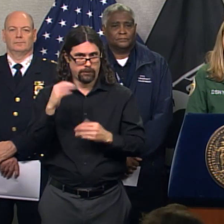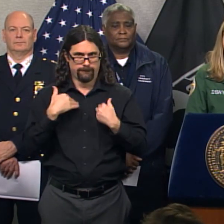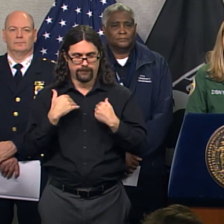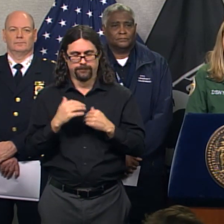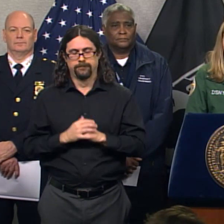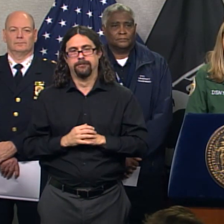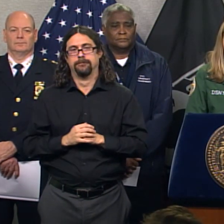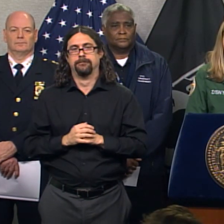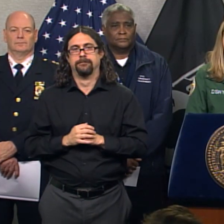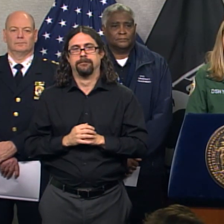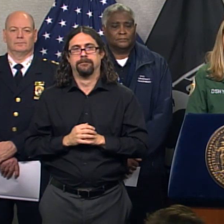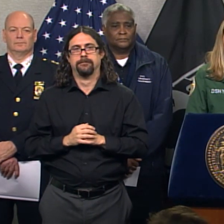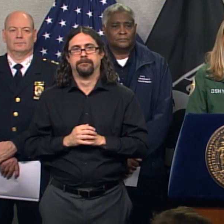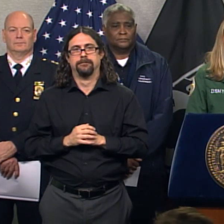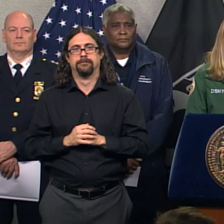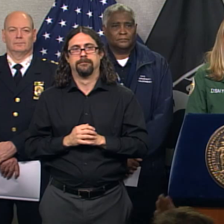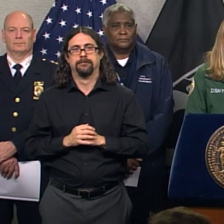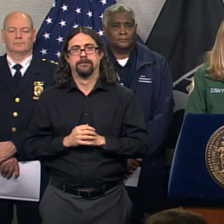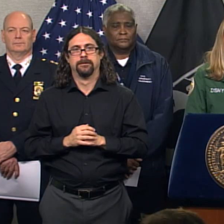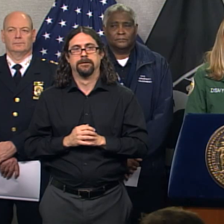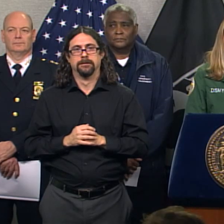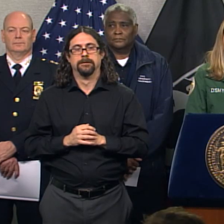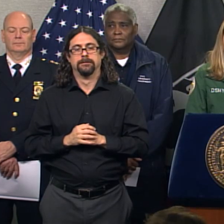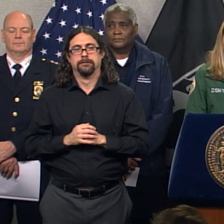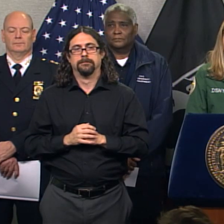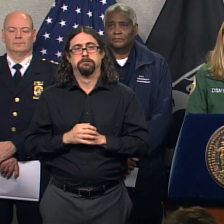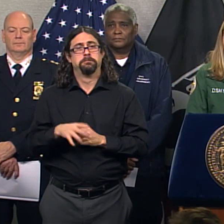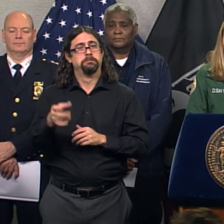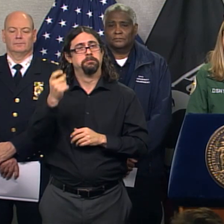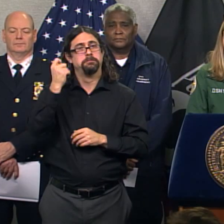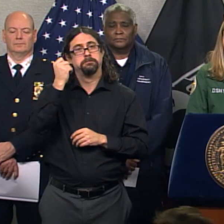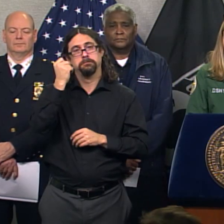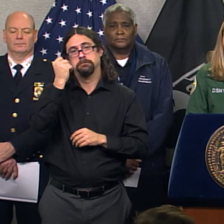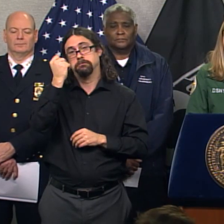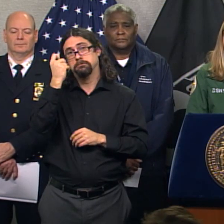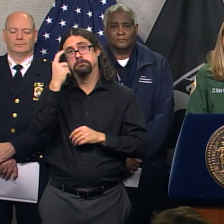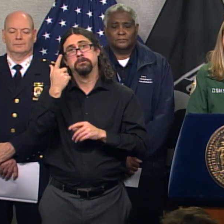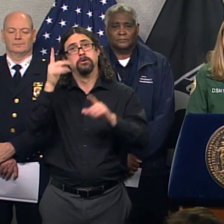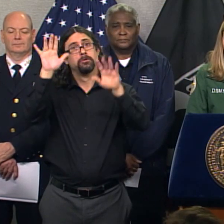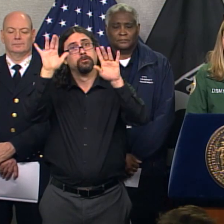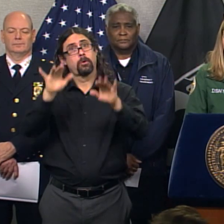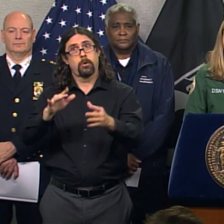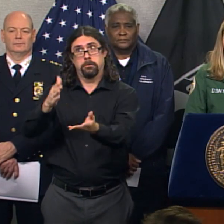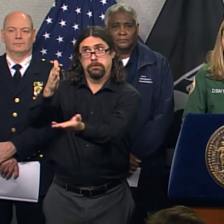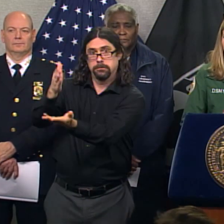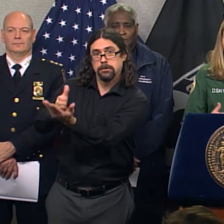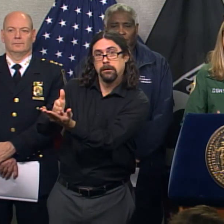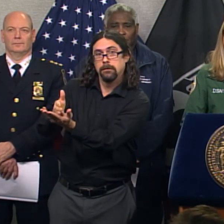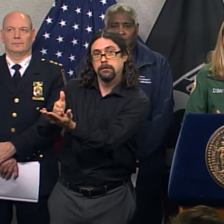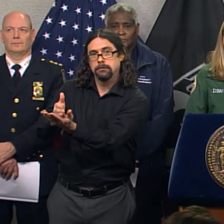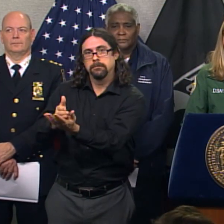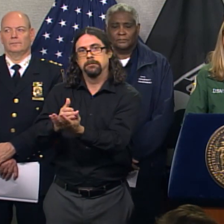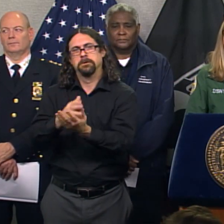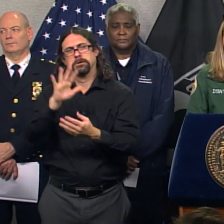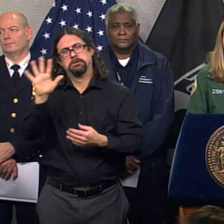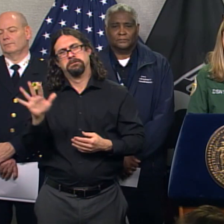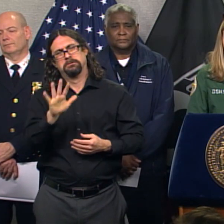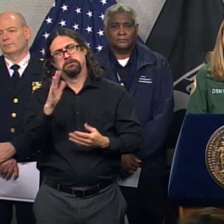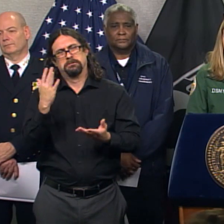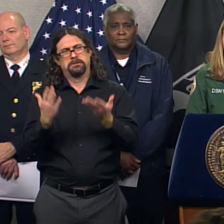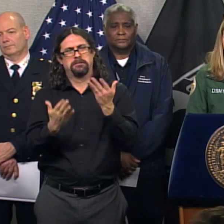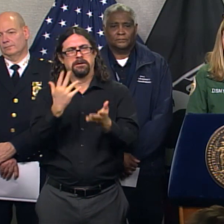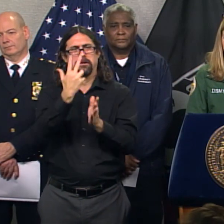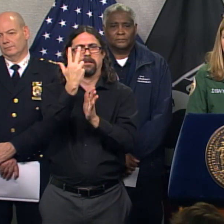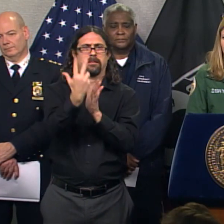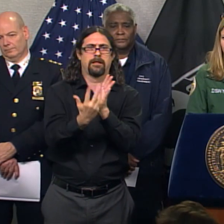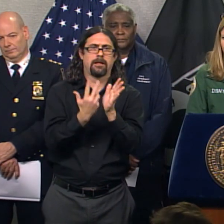every single street. But usually that will occur within 3 or 4 hours. We will have been able to make a pass,